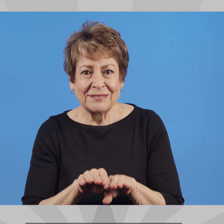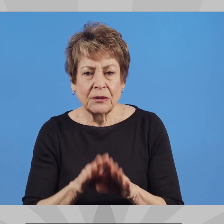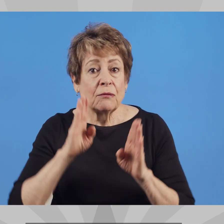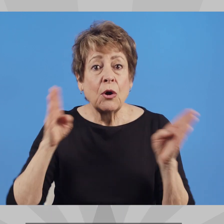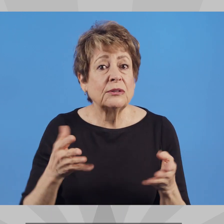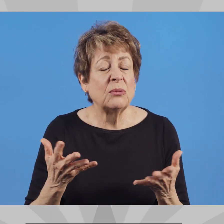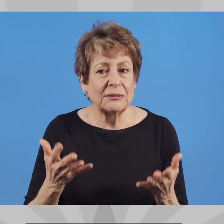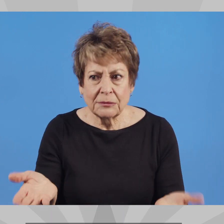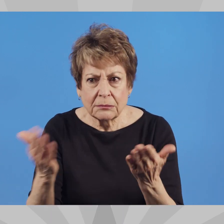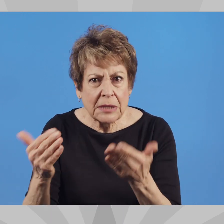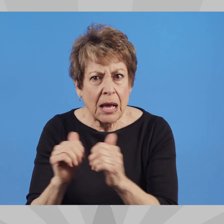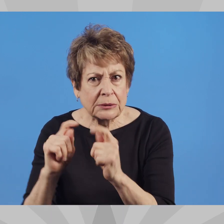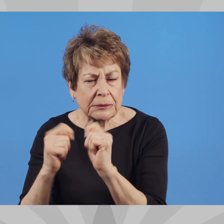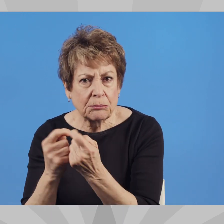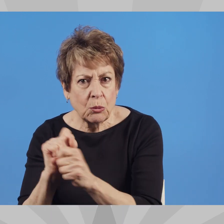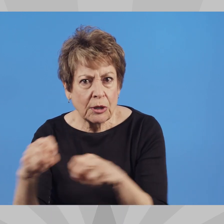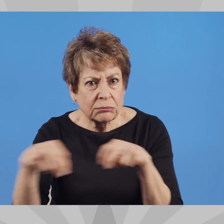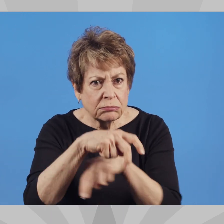on teamwork skills.